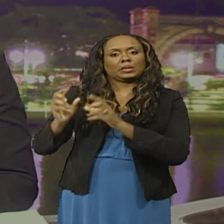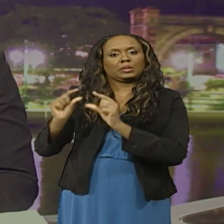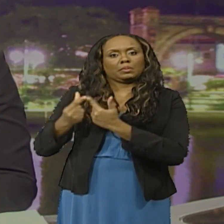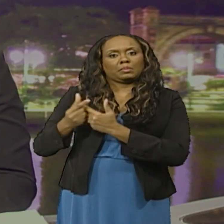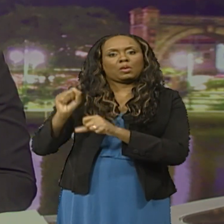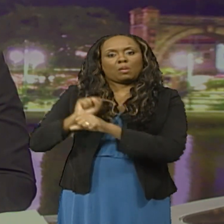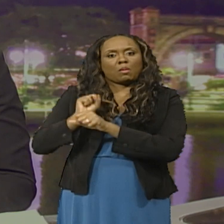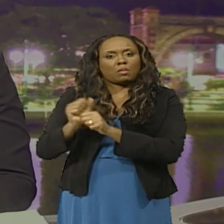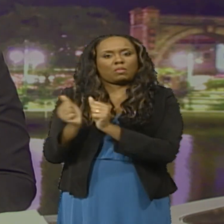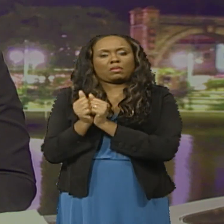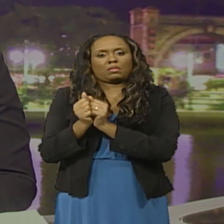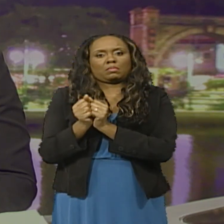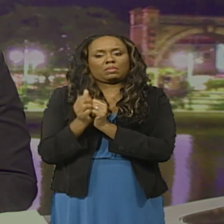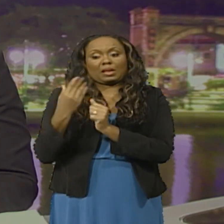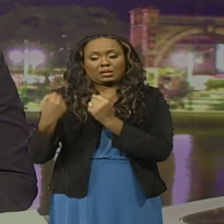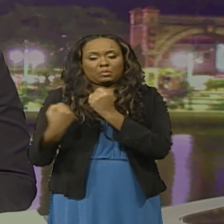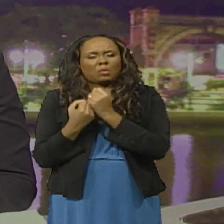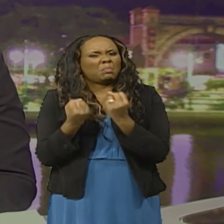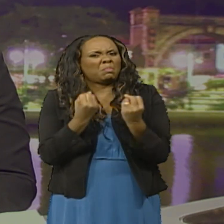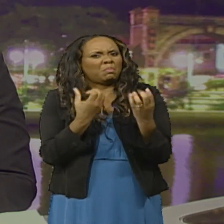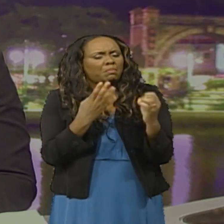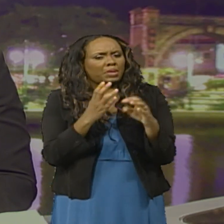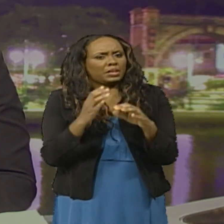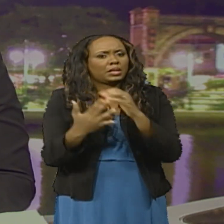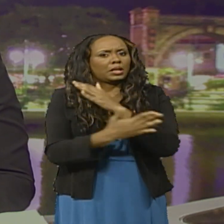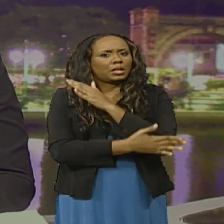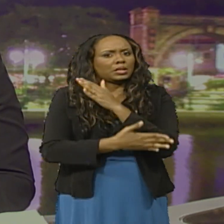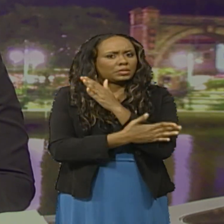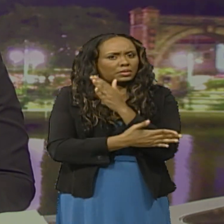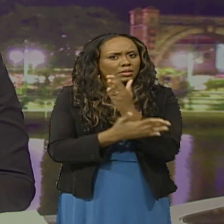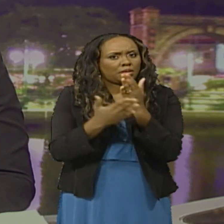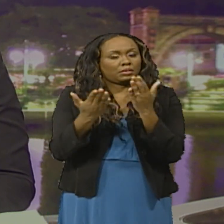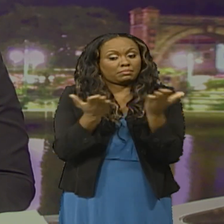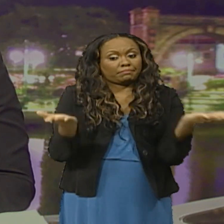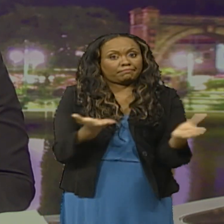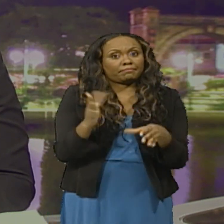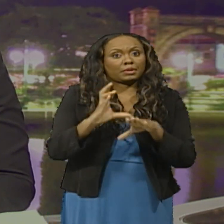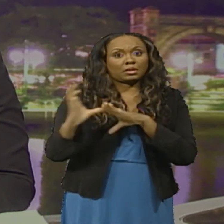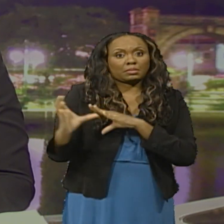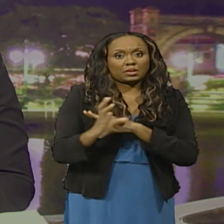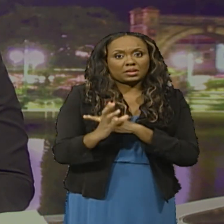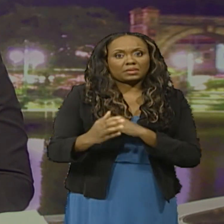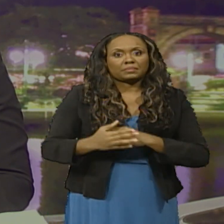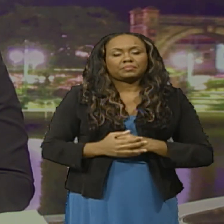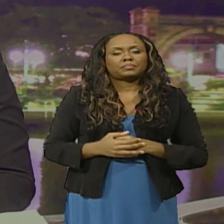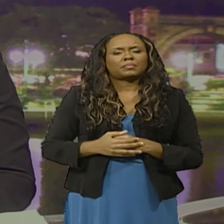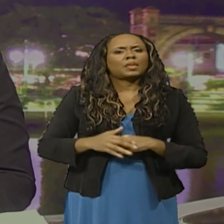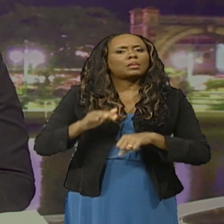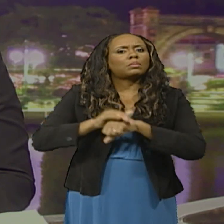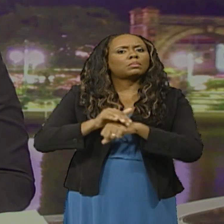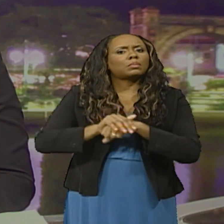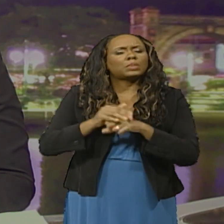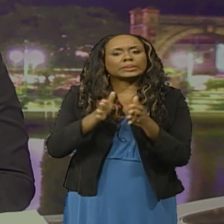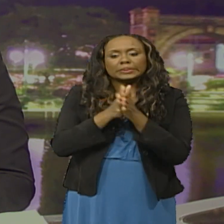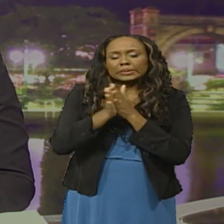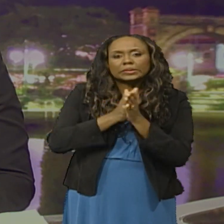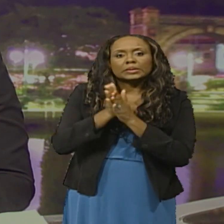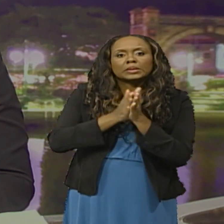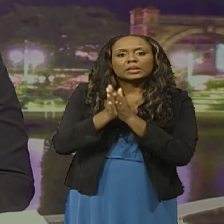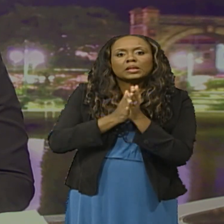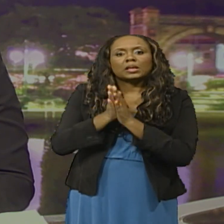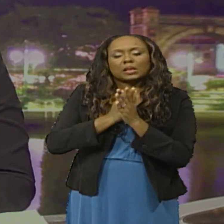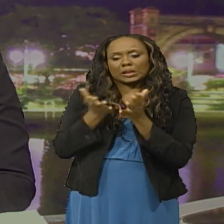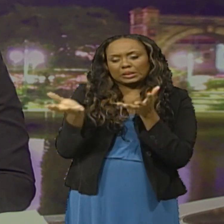supported many countries in the region. Clive Rowland says Britain looks forward to constructive engagement in the run-up to the